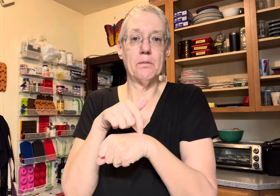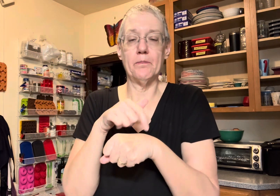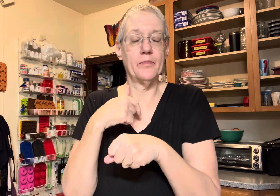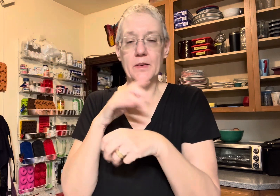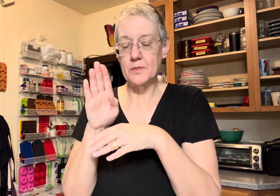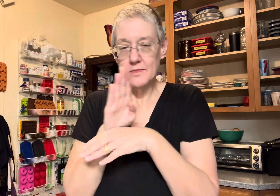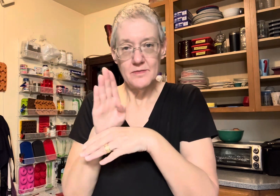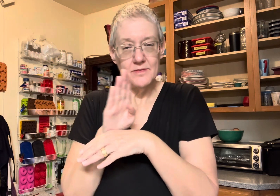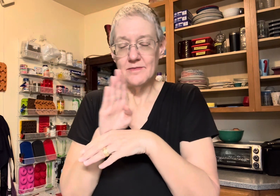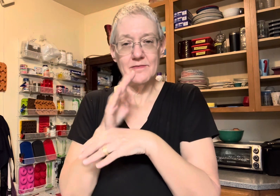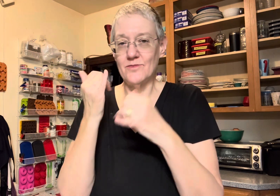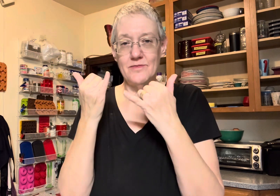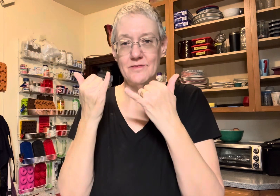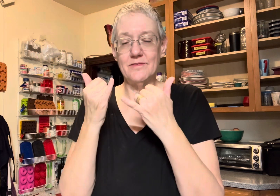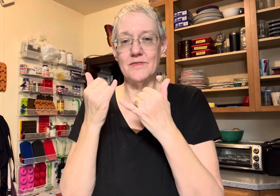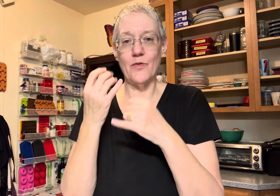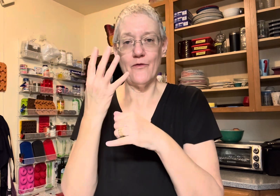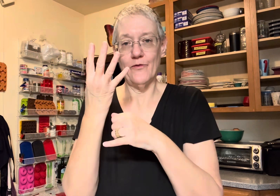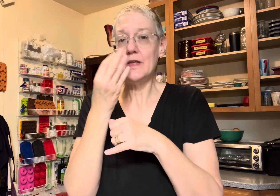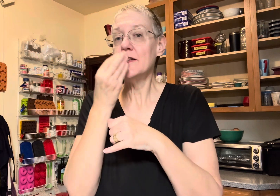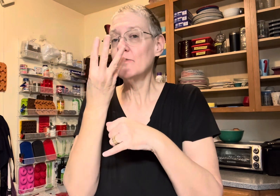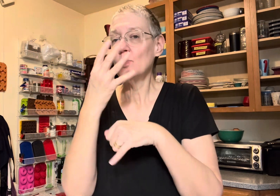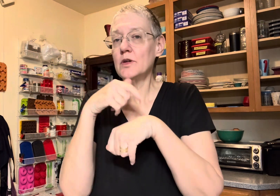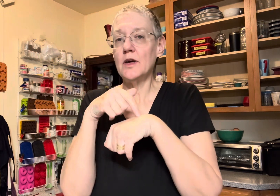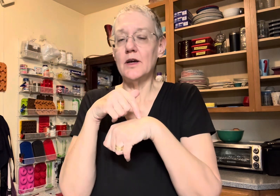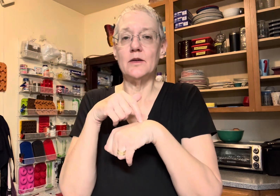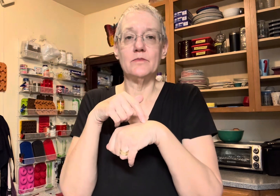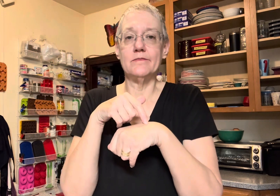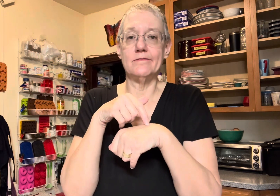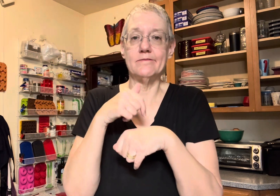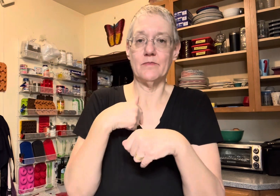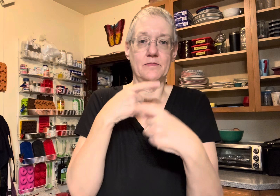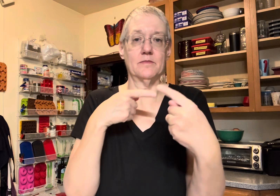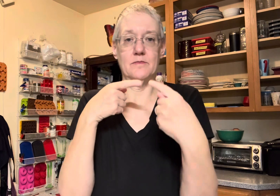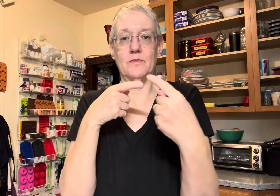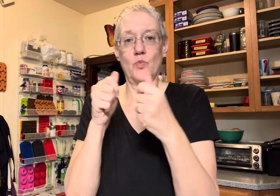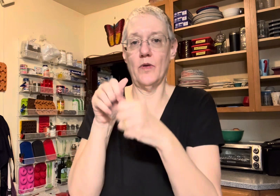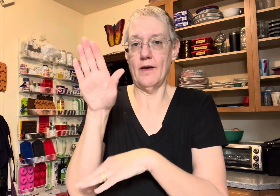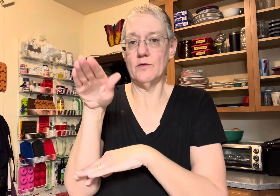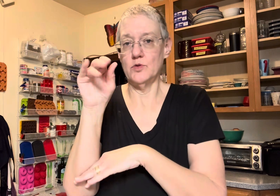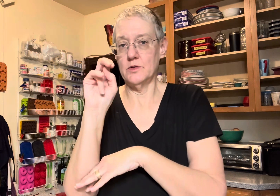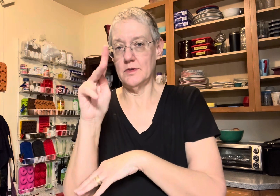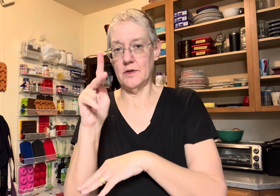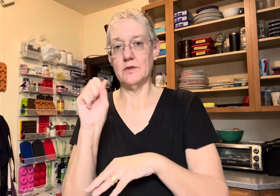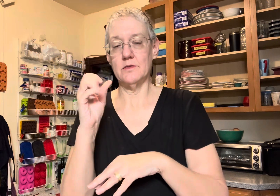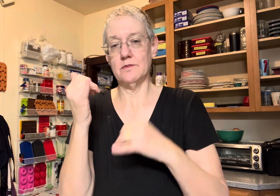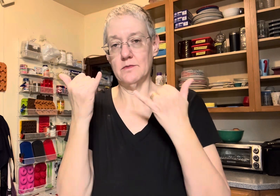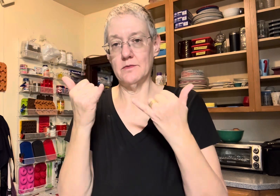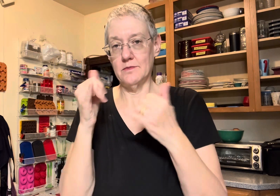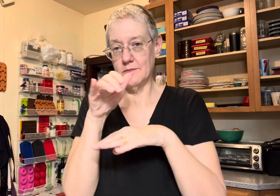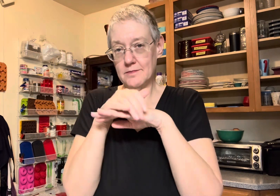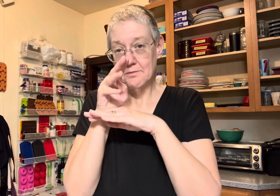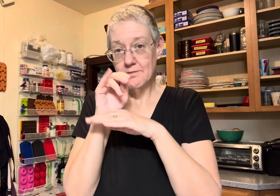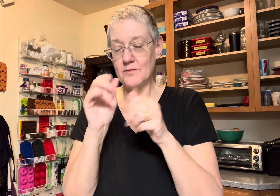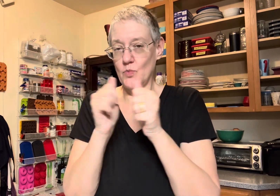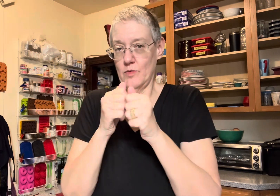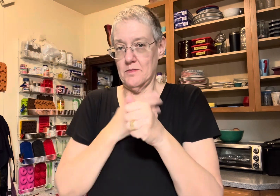afternoon snack, I just didn't have enough time. I've been so busy lately. 4 times of eating a day was too much for